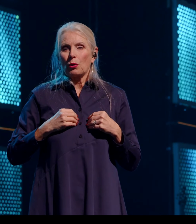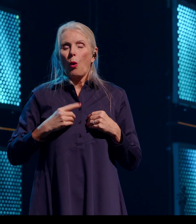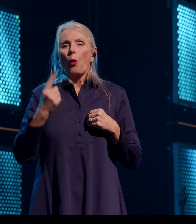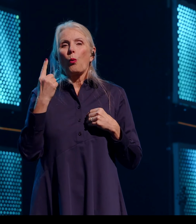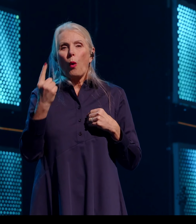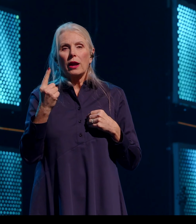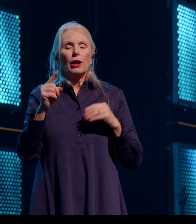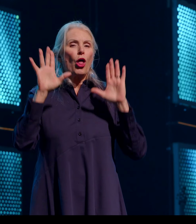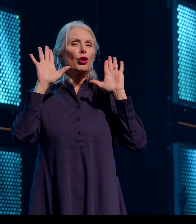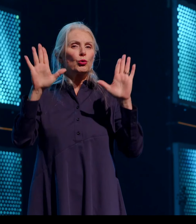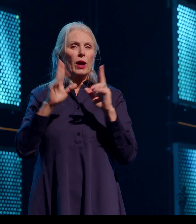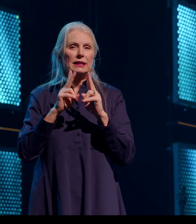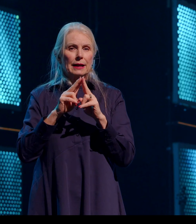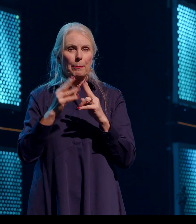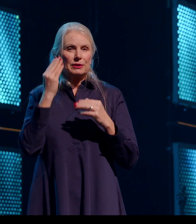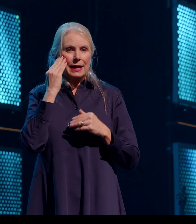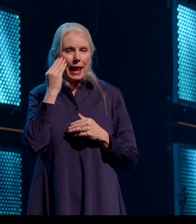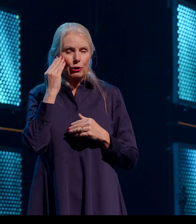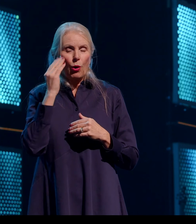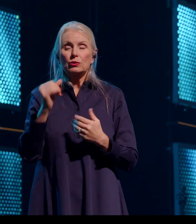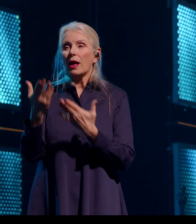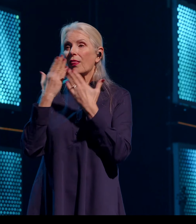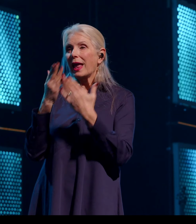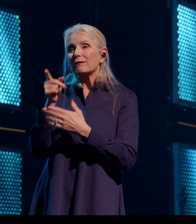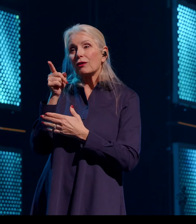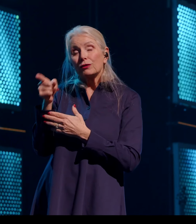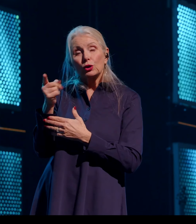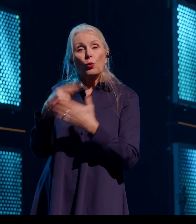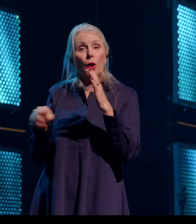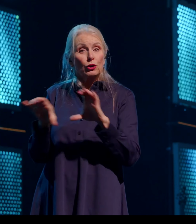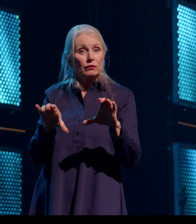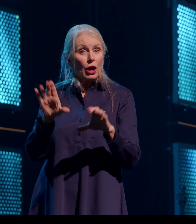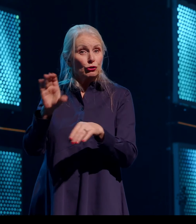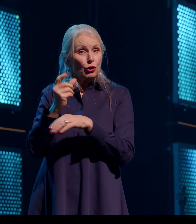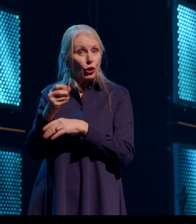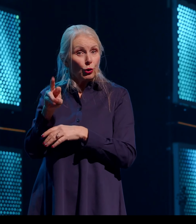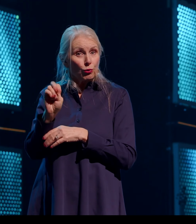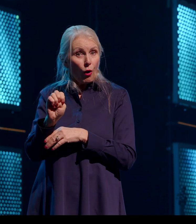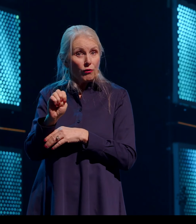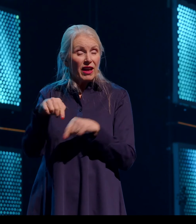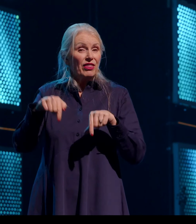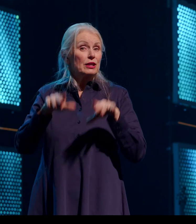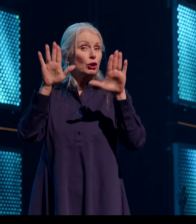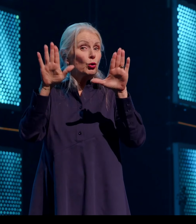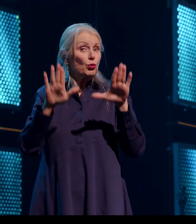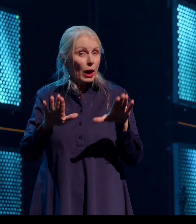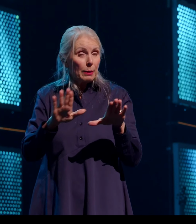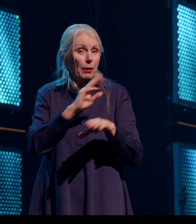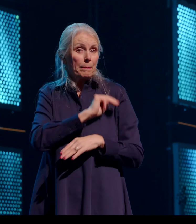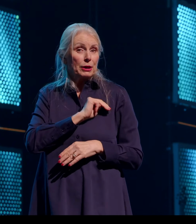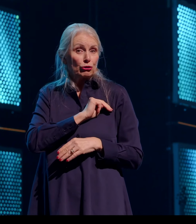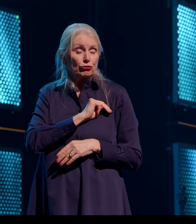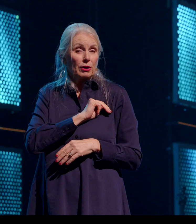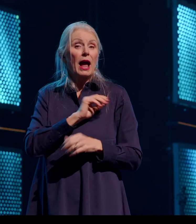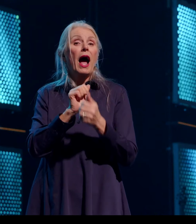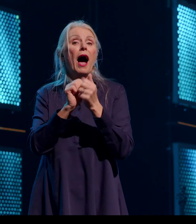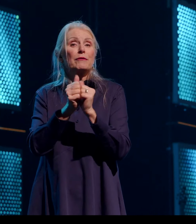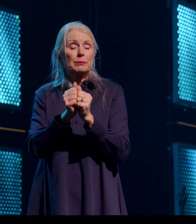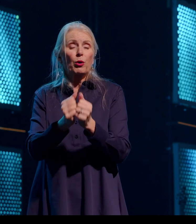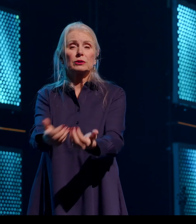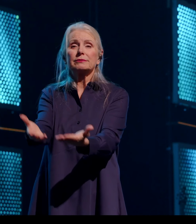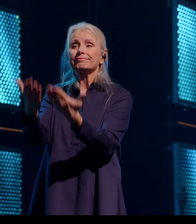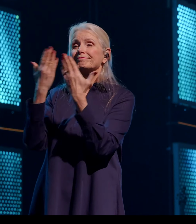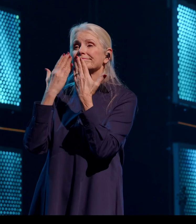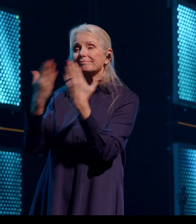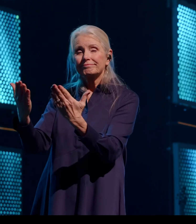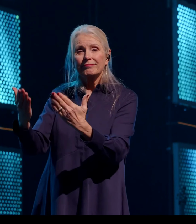So I'm very thankful for you and what you've done for the Grove and our incredible ministry of sports. Thank you. Yeah. Awesome.